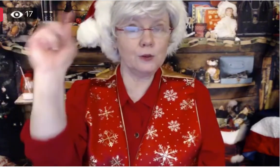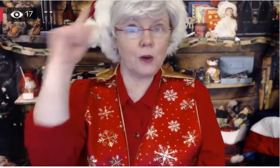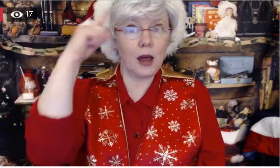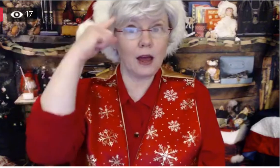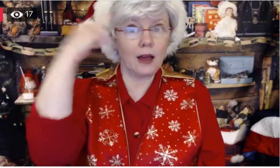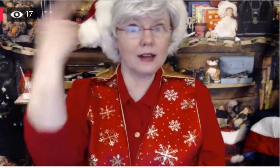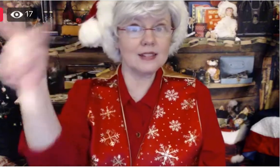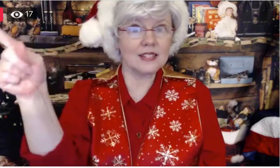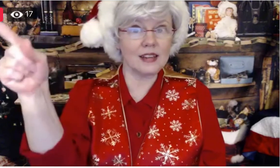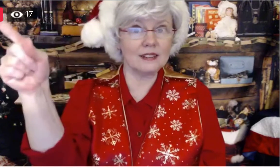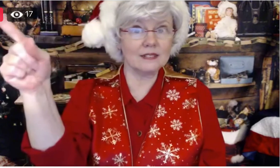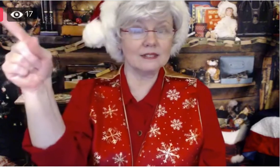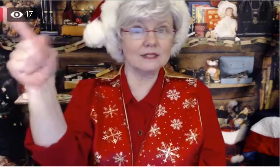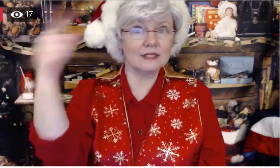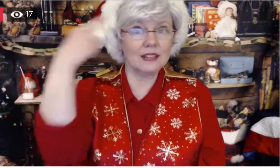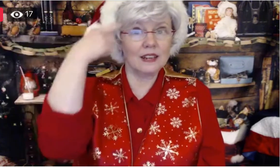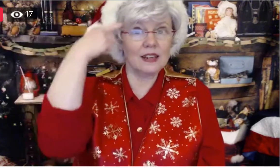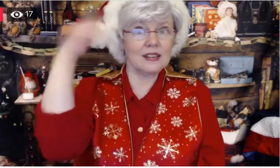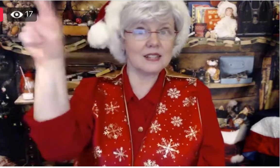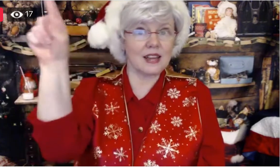2 cent,